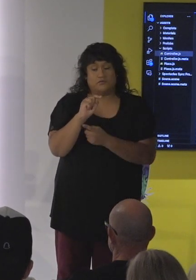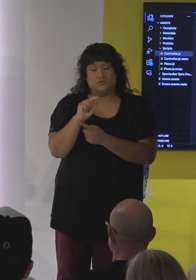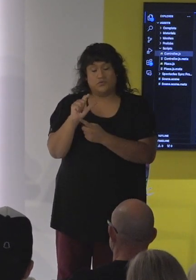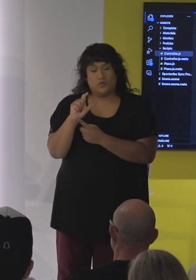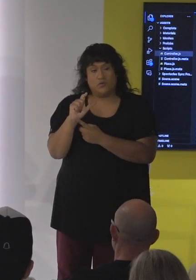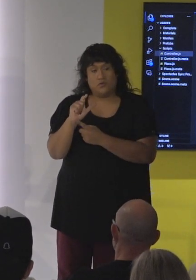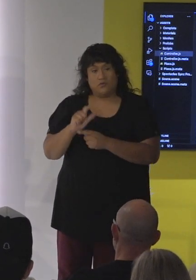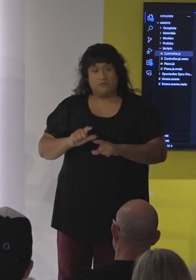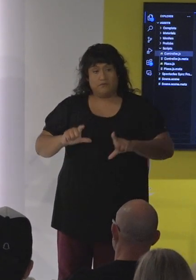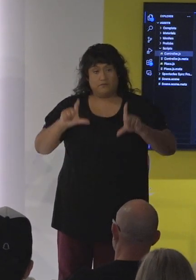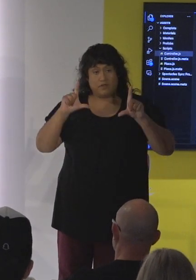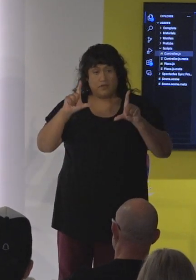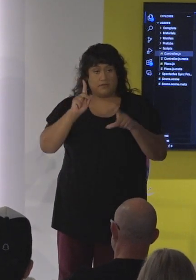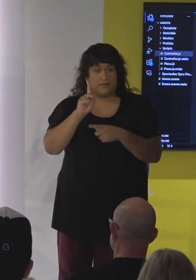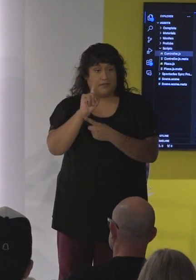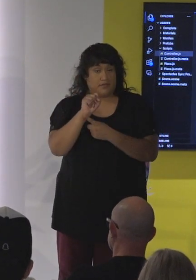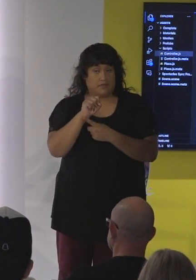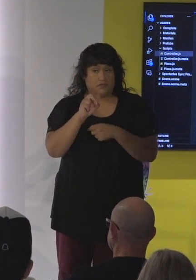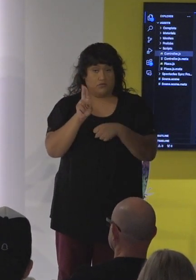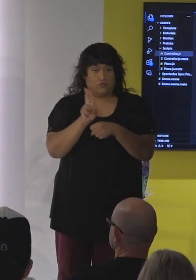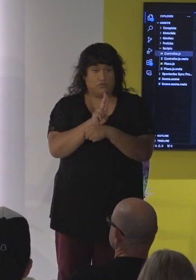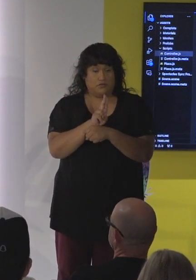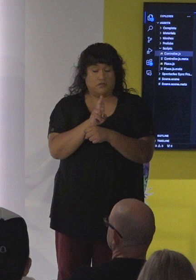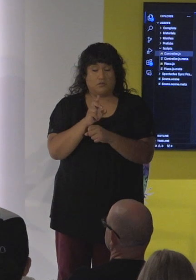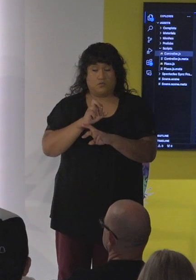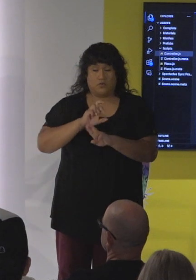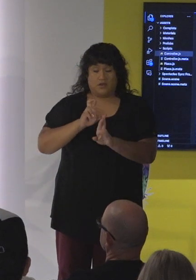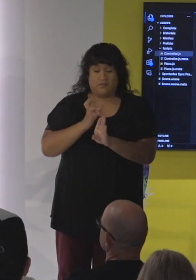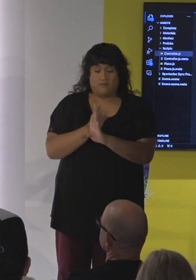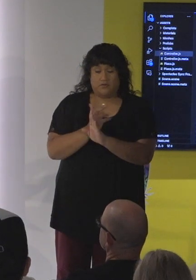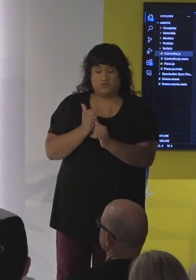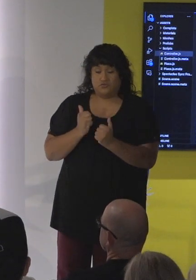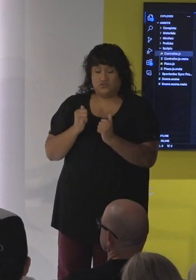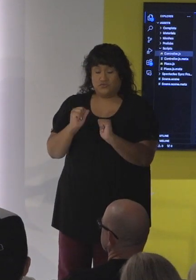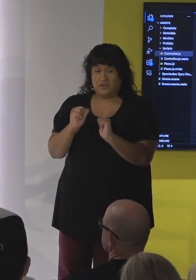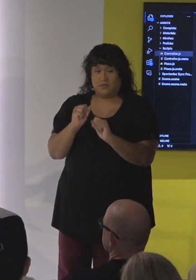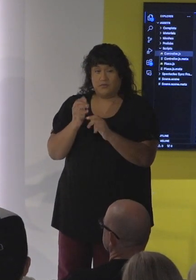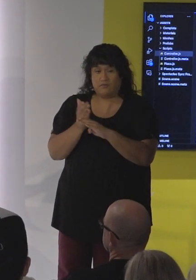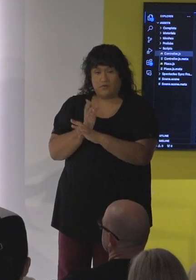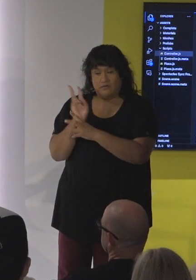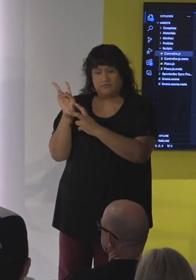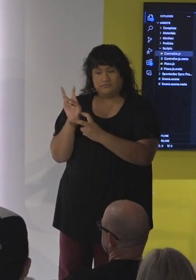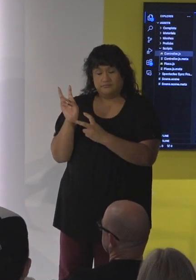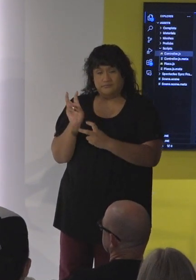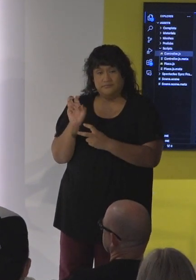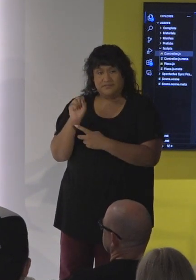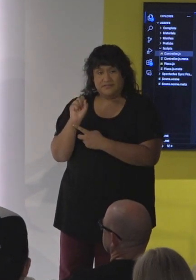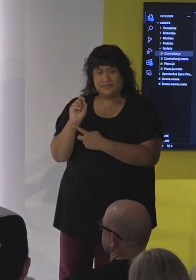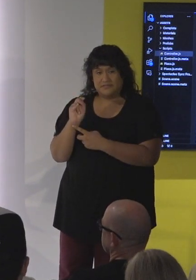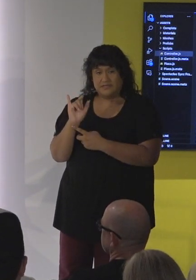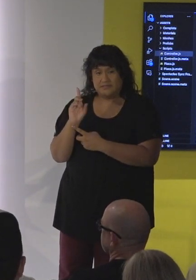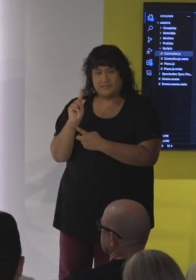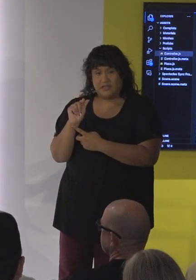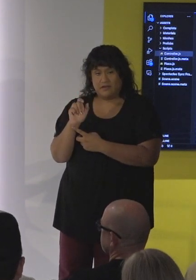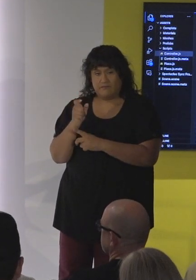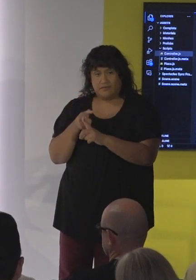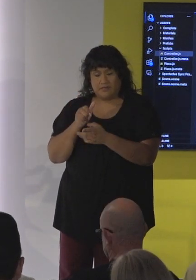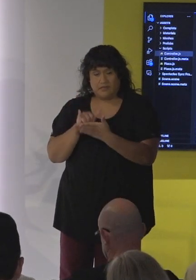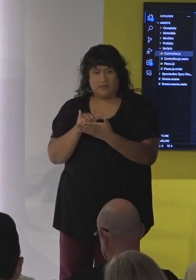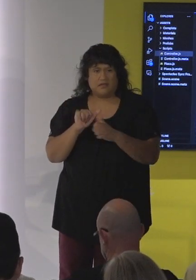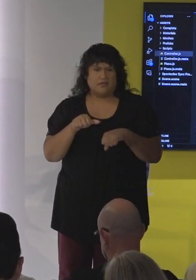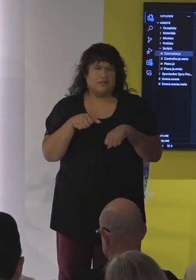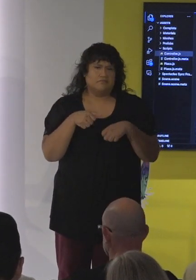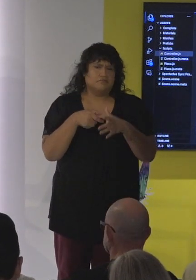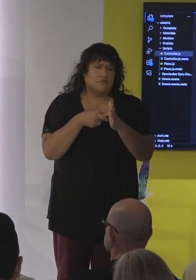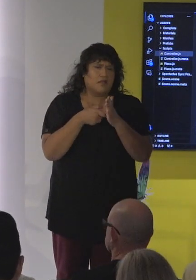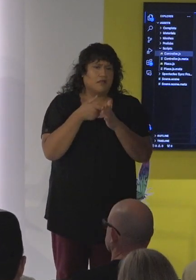is ready before you try and use any sync data from it. So it can take some time for the session to get